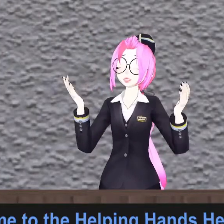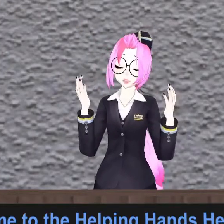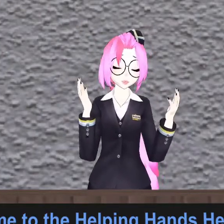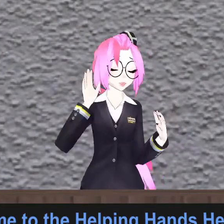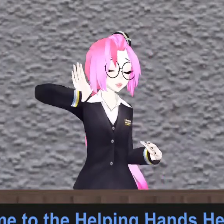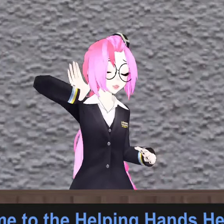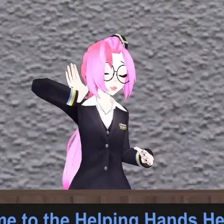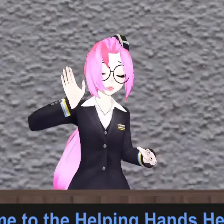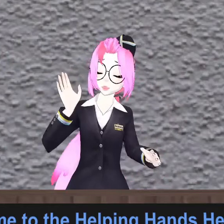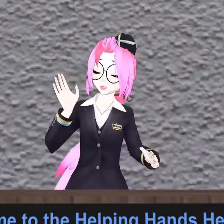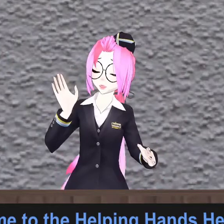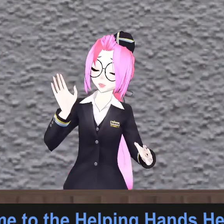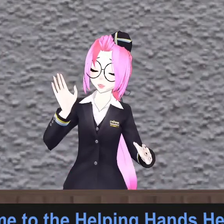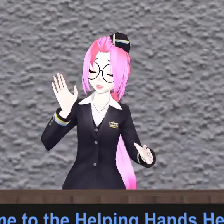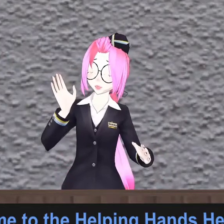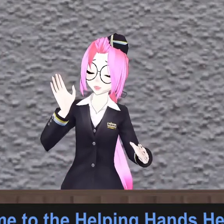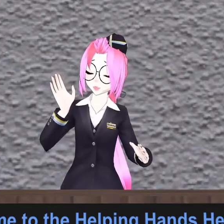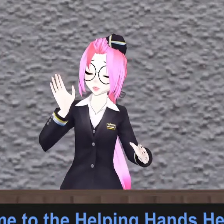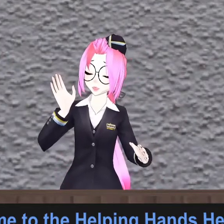Excuse me? The voice is off.